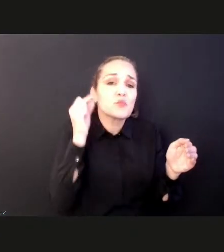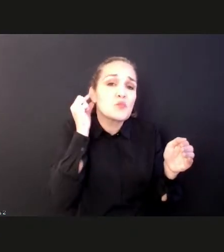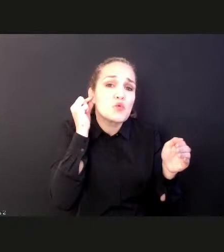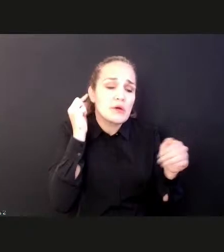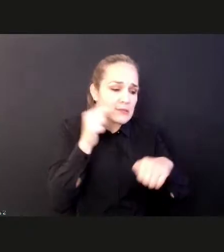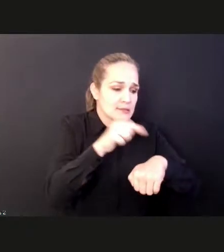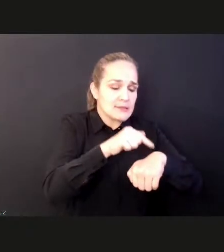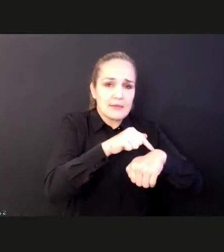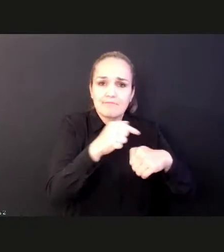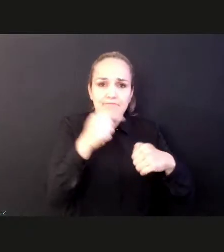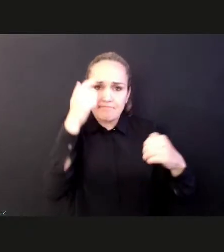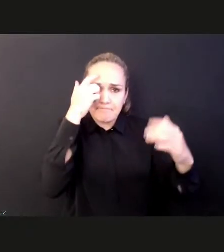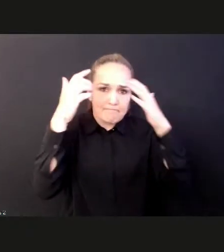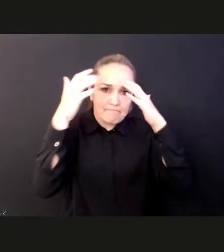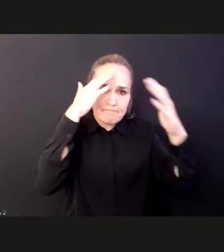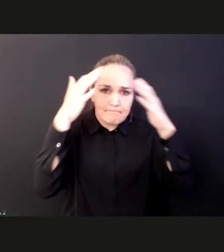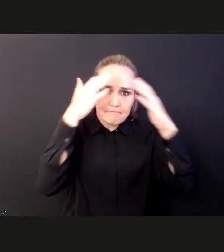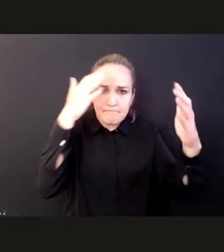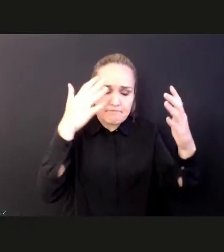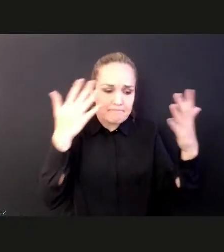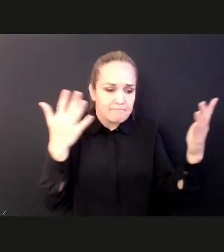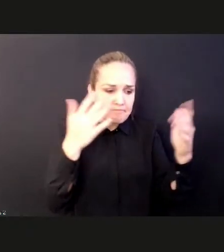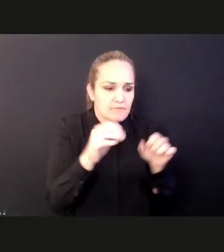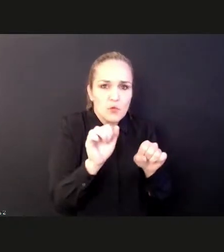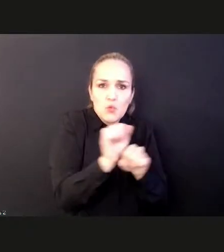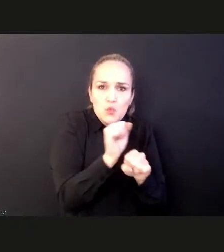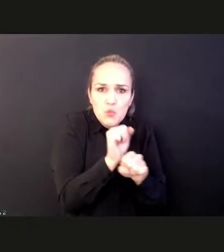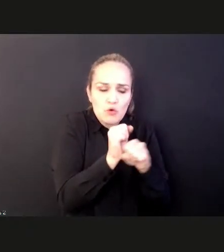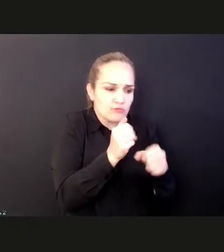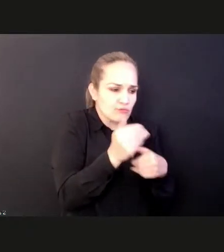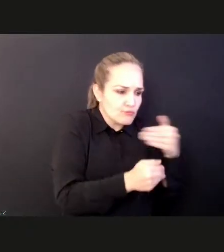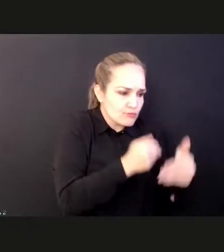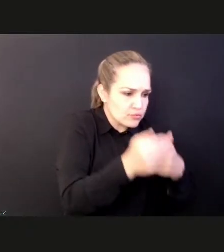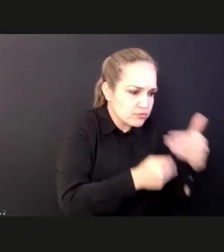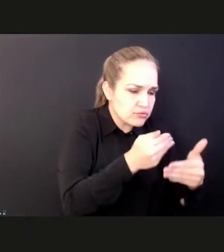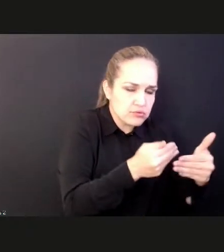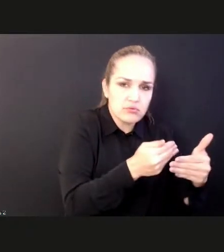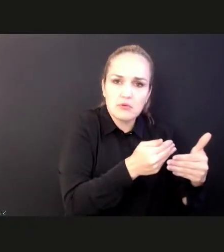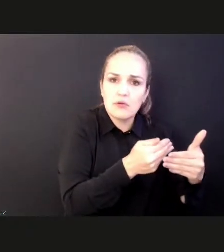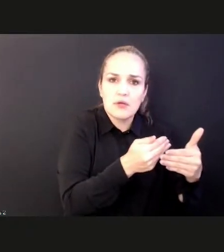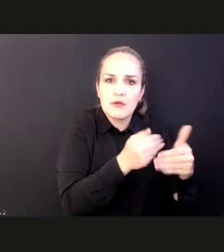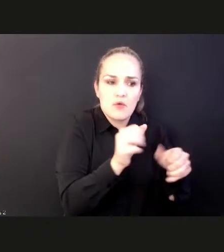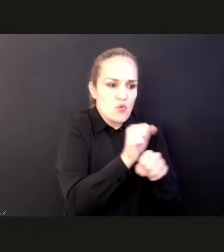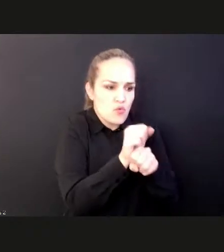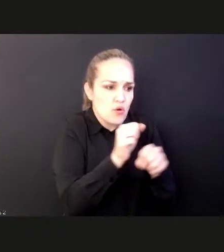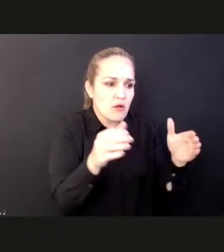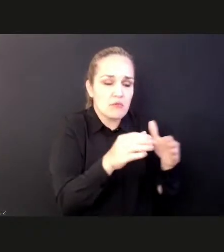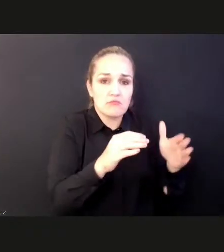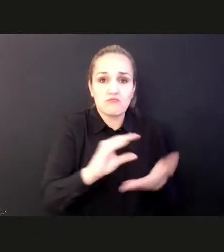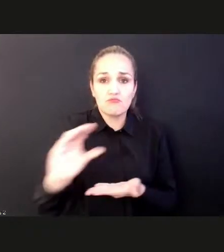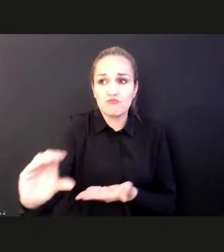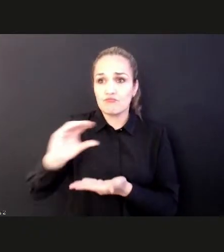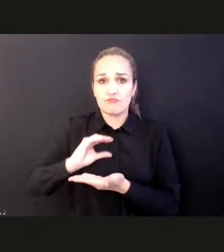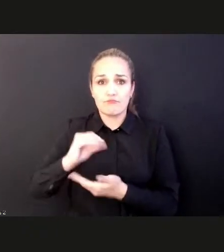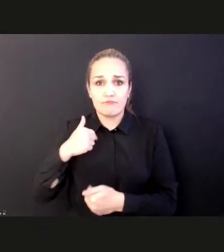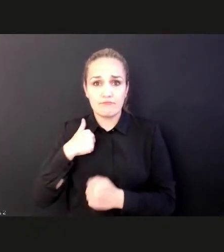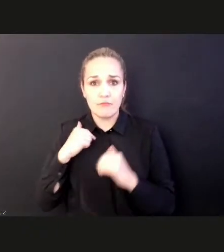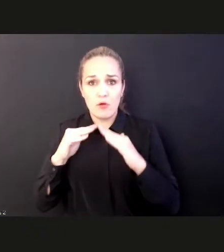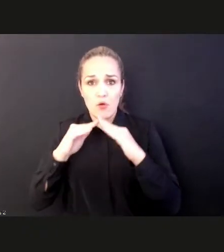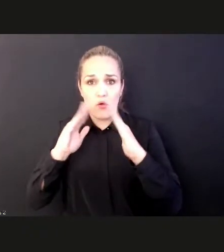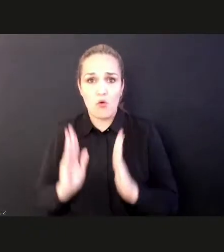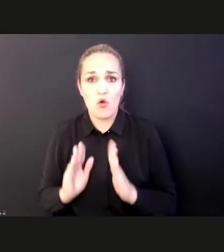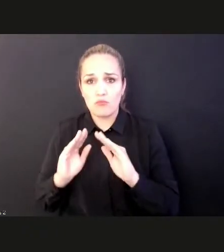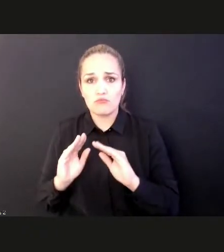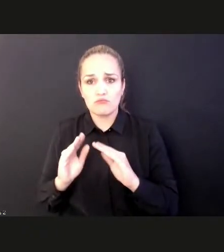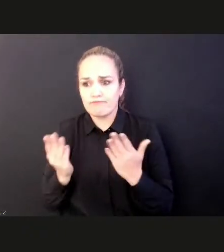the household and also unpaid work in the company. So this leads to companies making very limited use